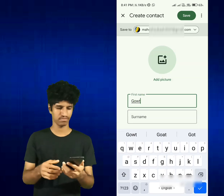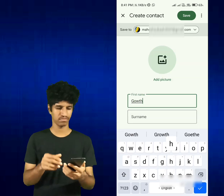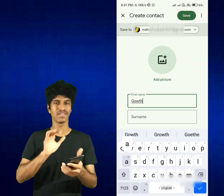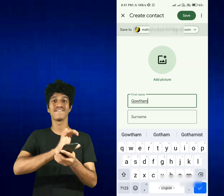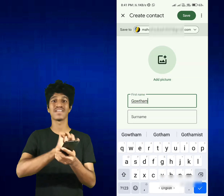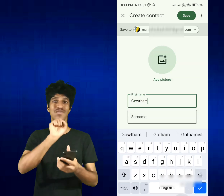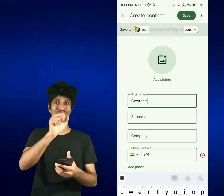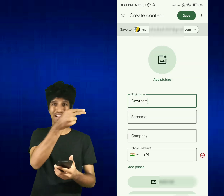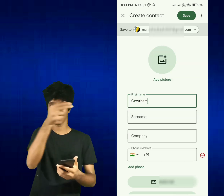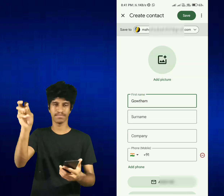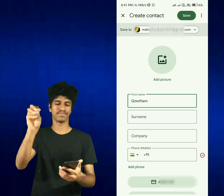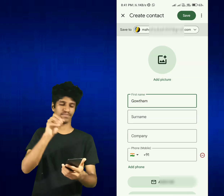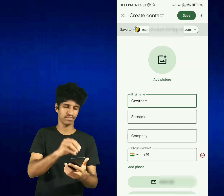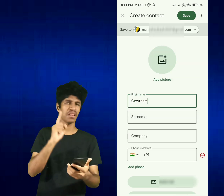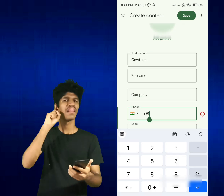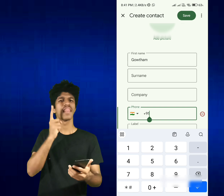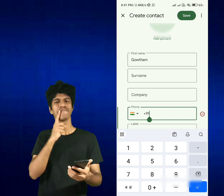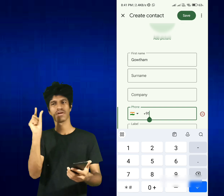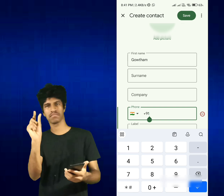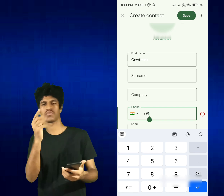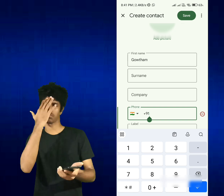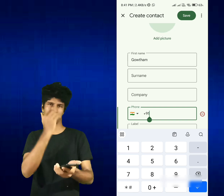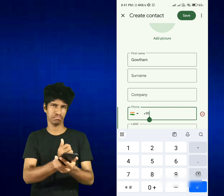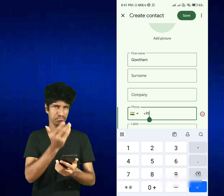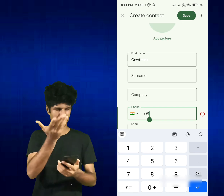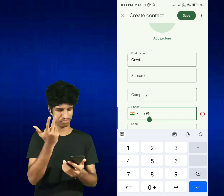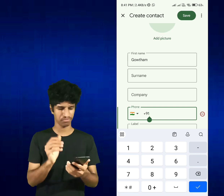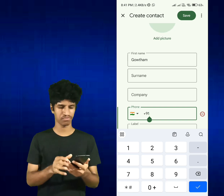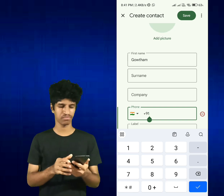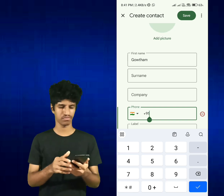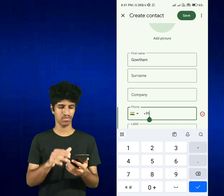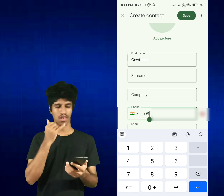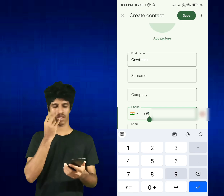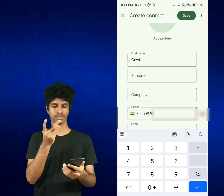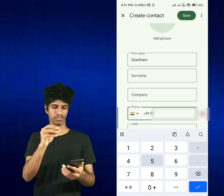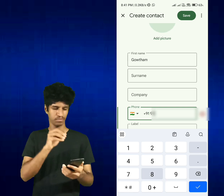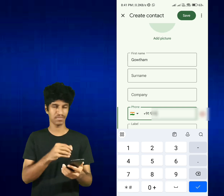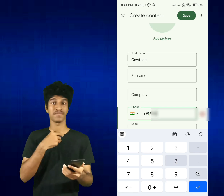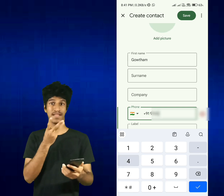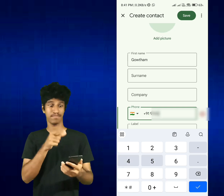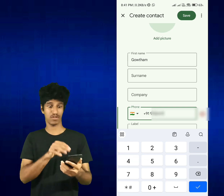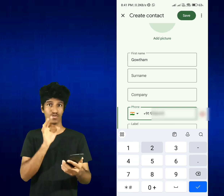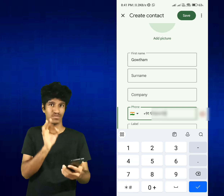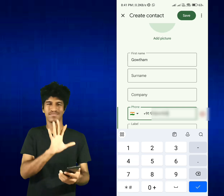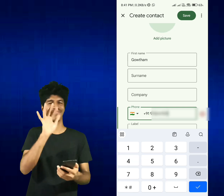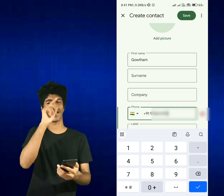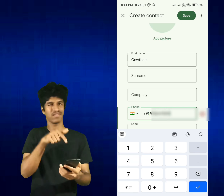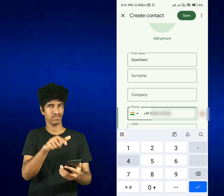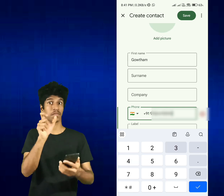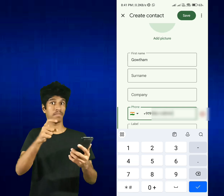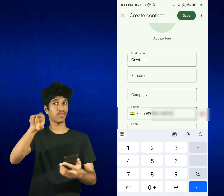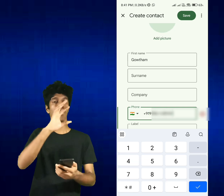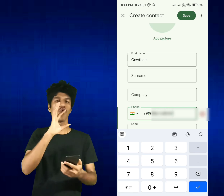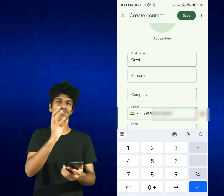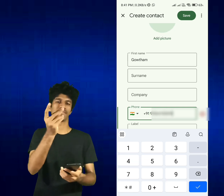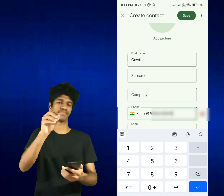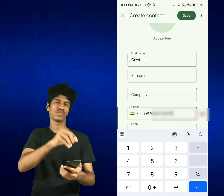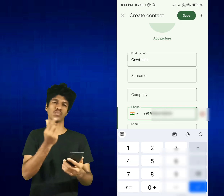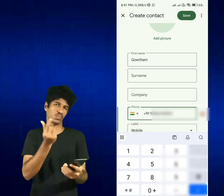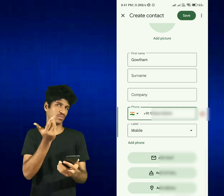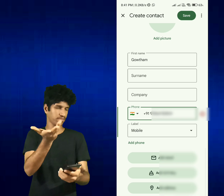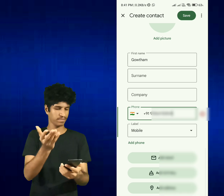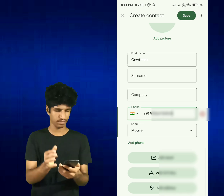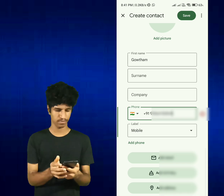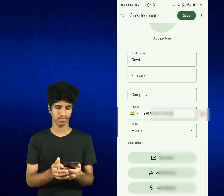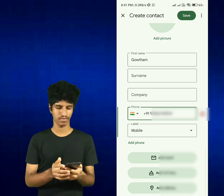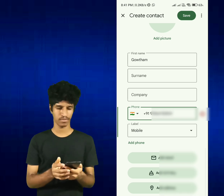They hate when I keep dreaming I'll be famous. But I don't give a fuck, I'ma keep chasing. I think this life could be special if I get rid of the devils. They think